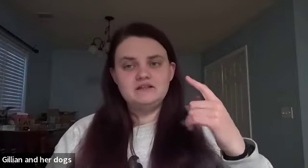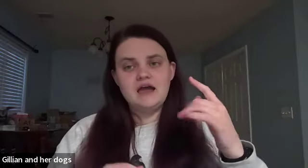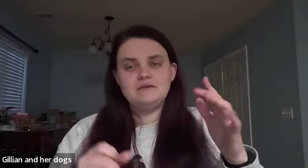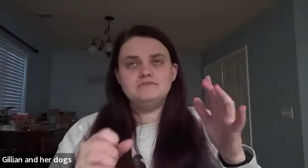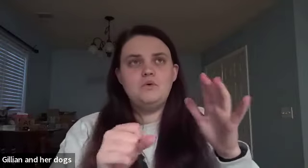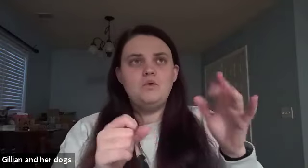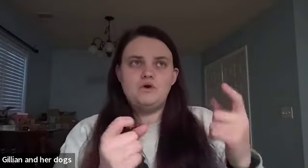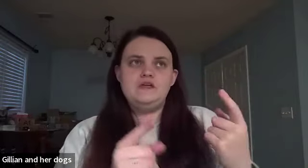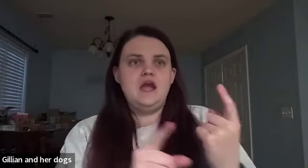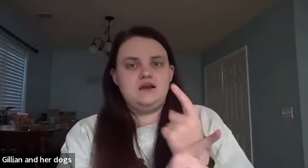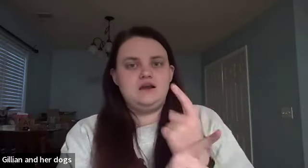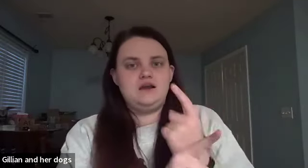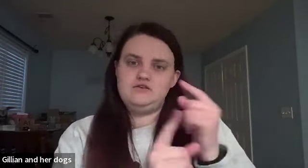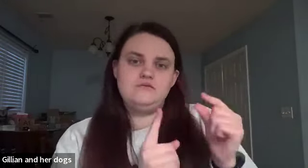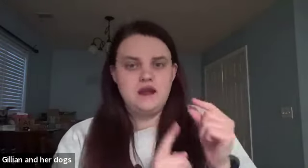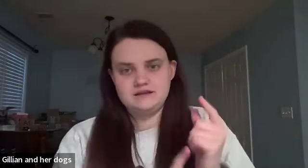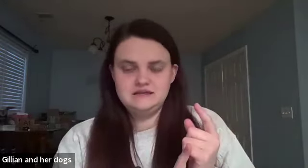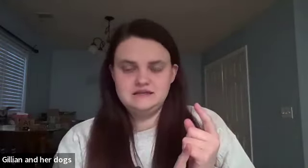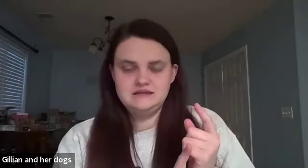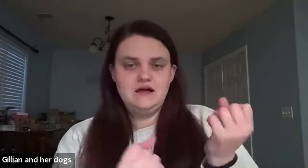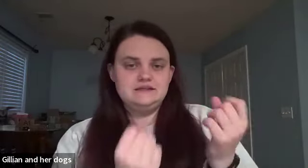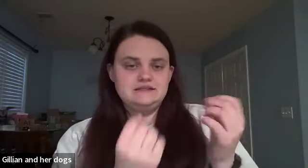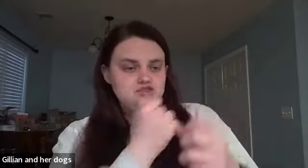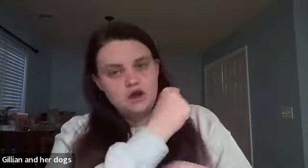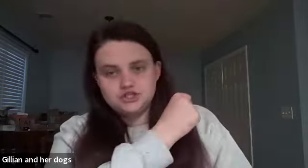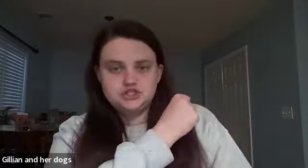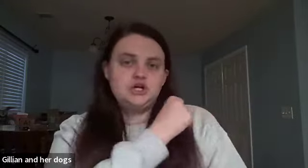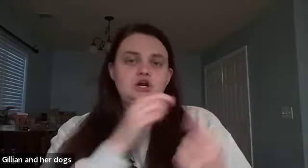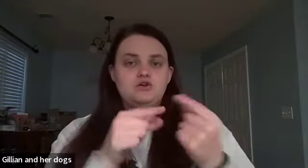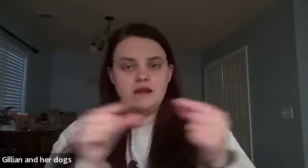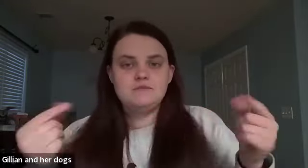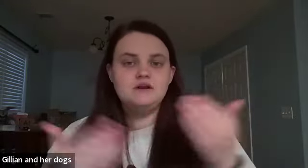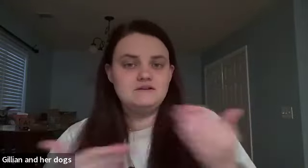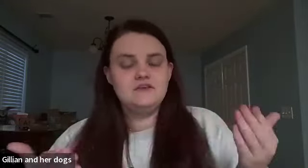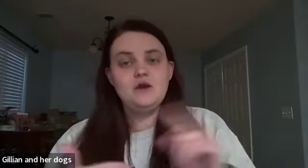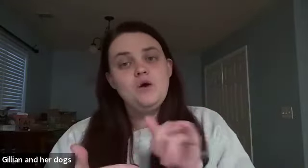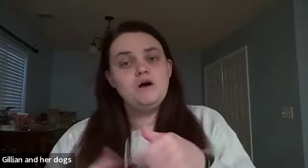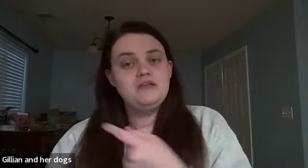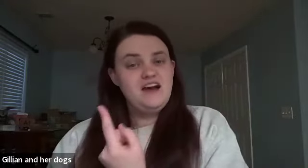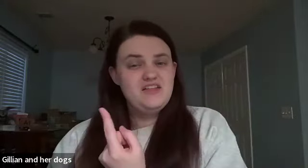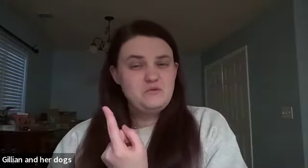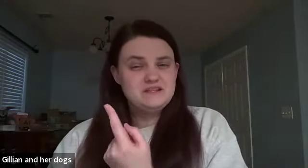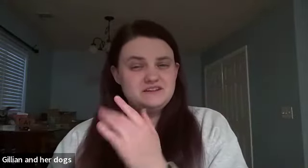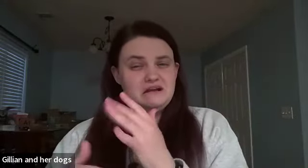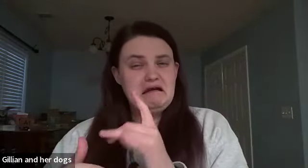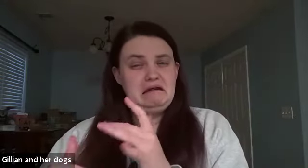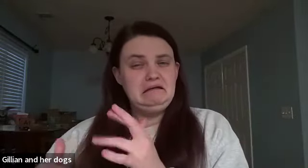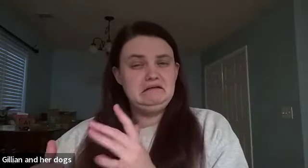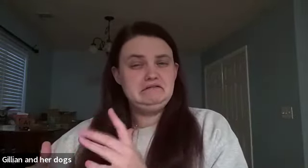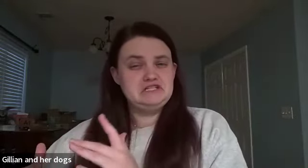be like more the accurate, correct, like structure, grammar, and everything, while the other one's going to kind of